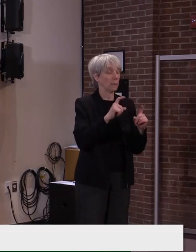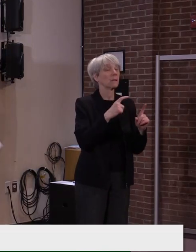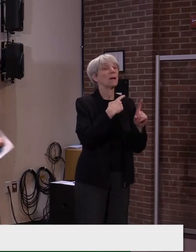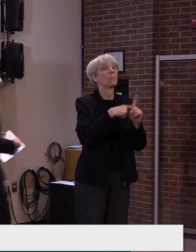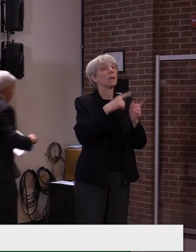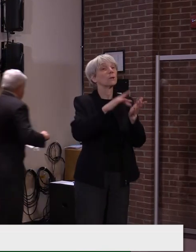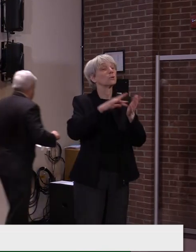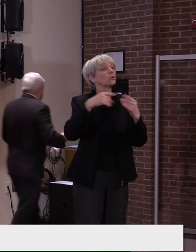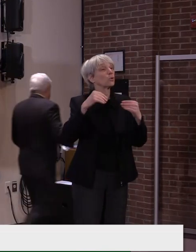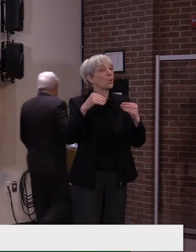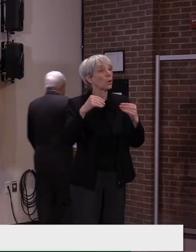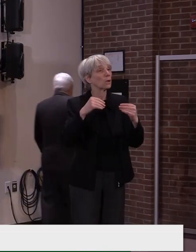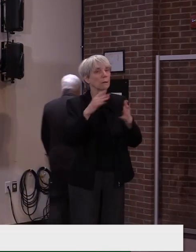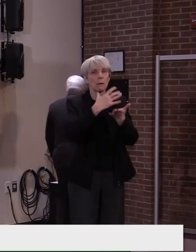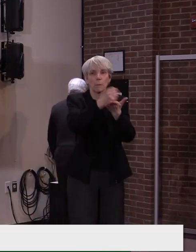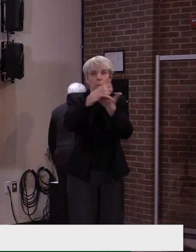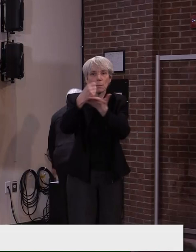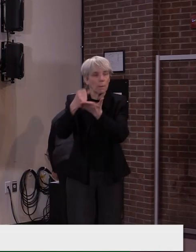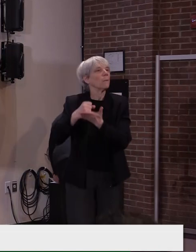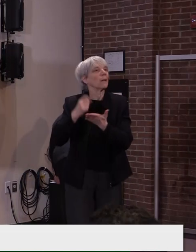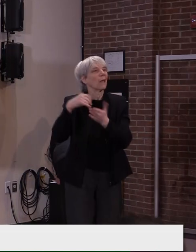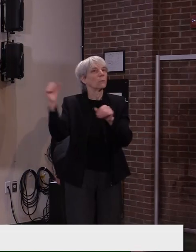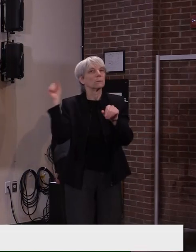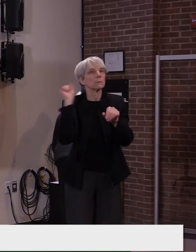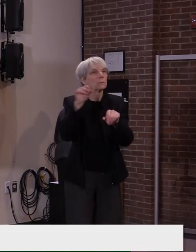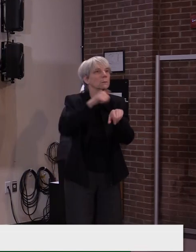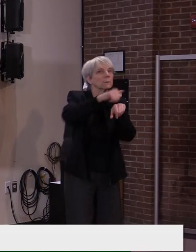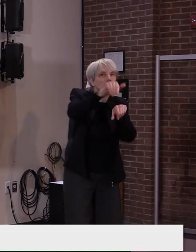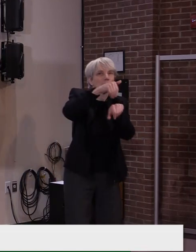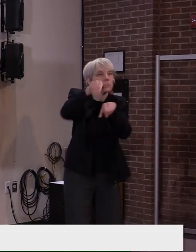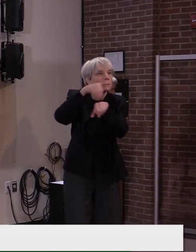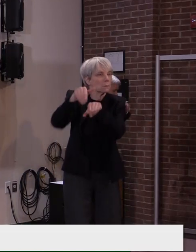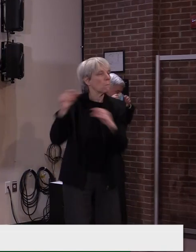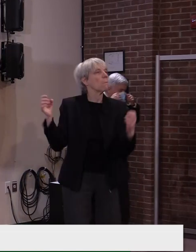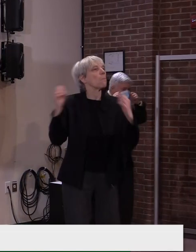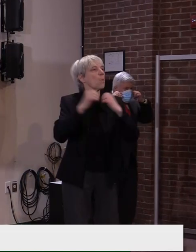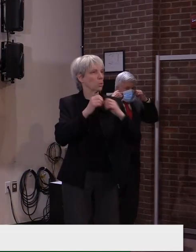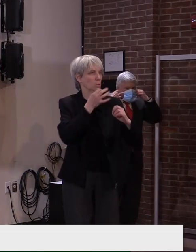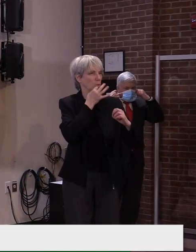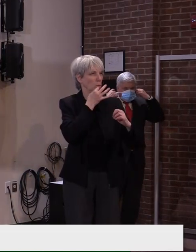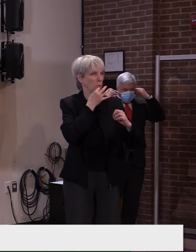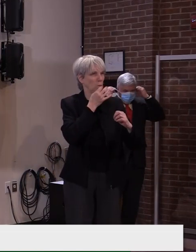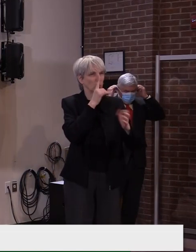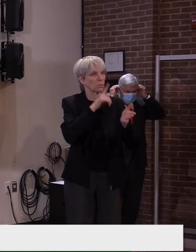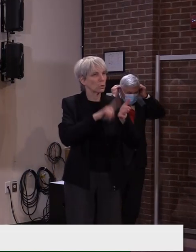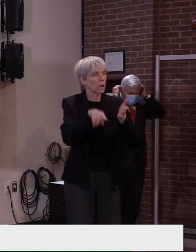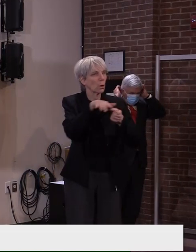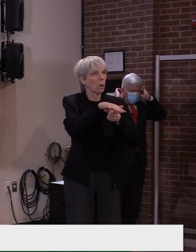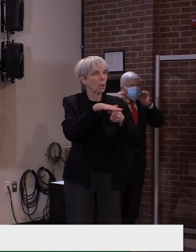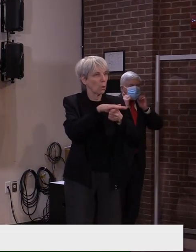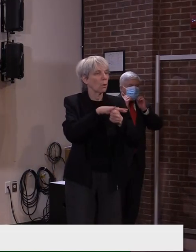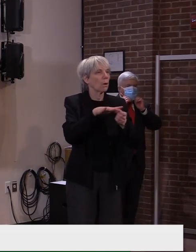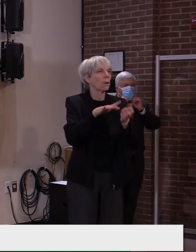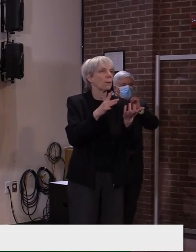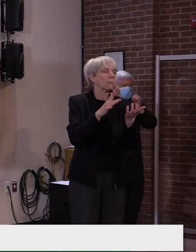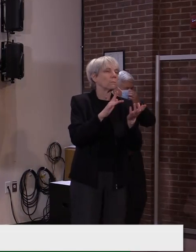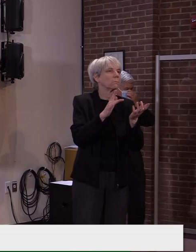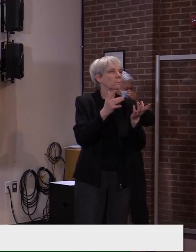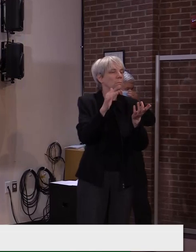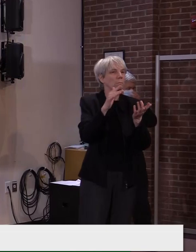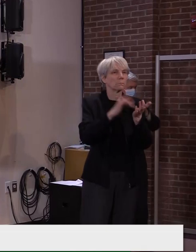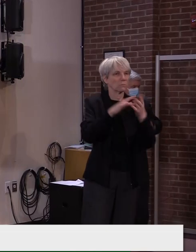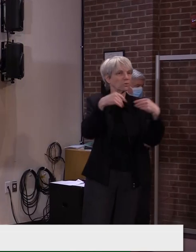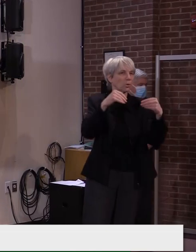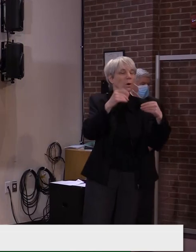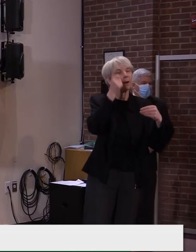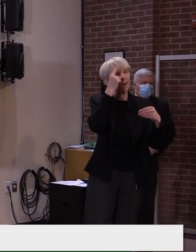are being restocked. I know they're limited in numbers, but people should check there as well. You have to pay for them, or unless you have